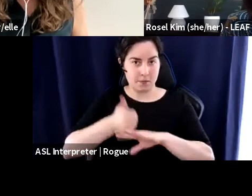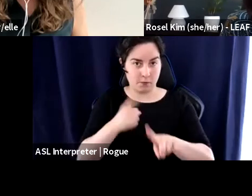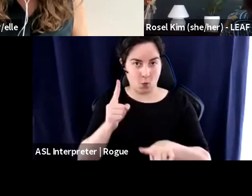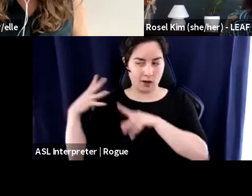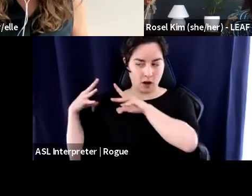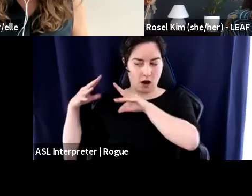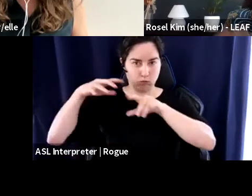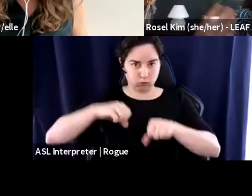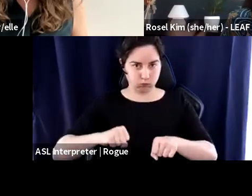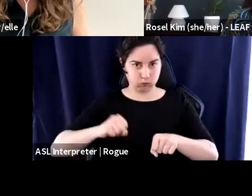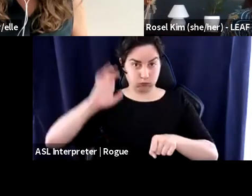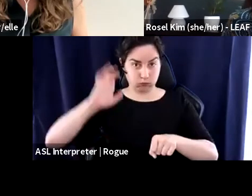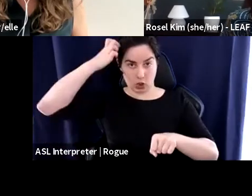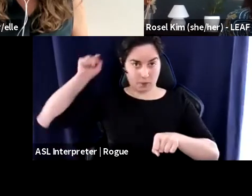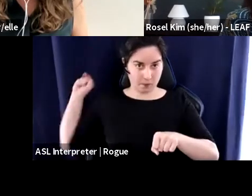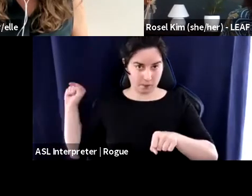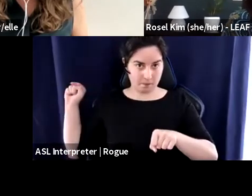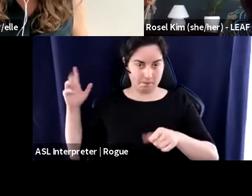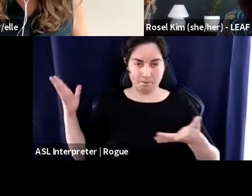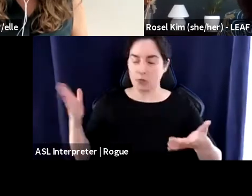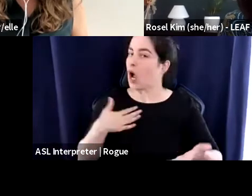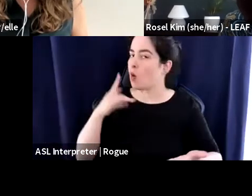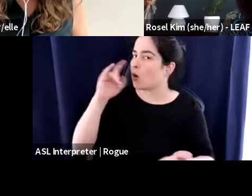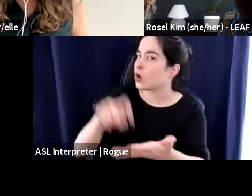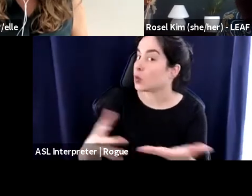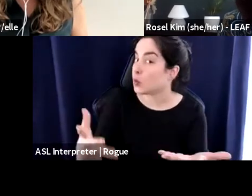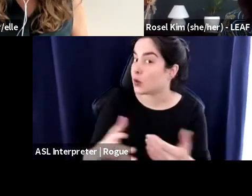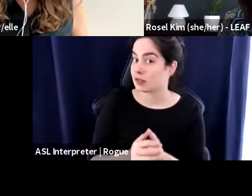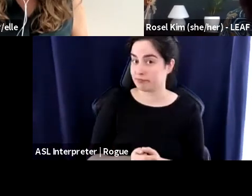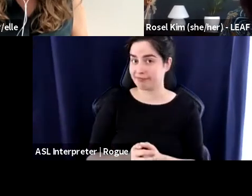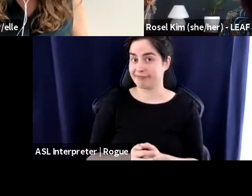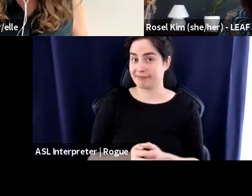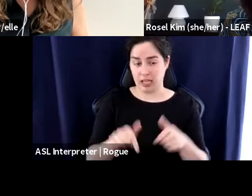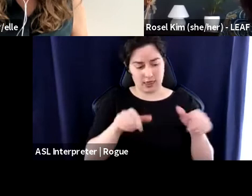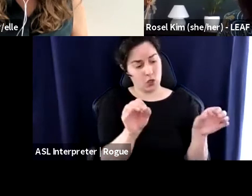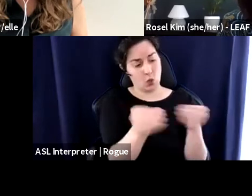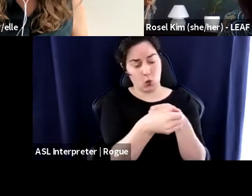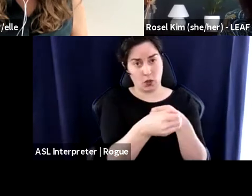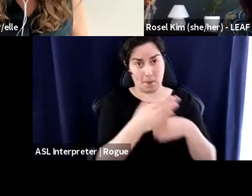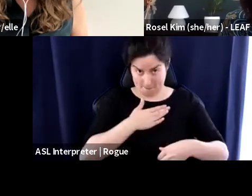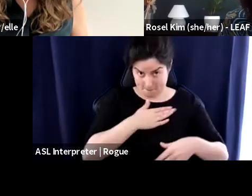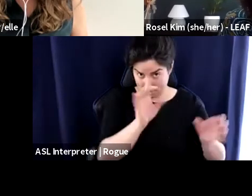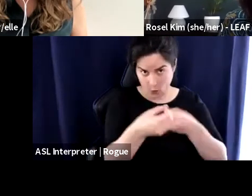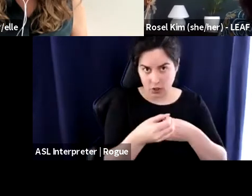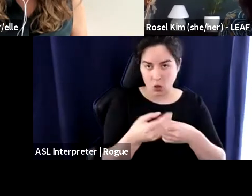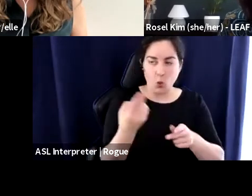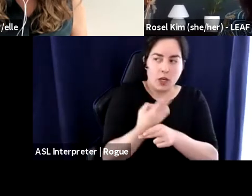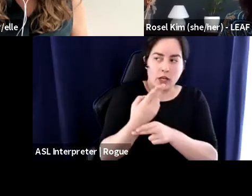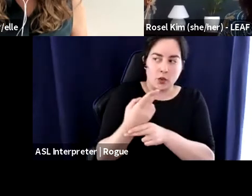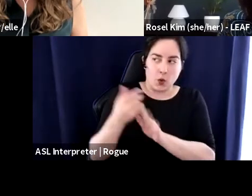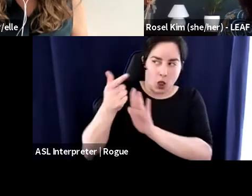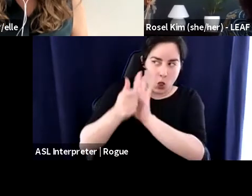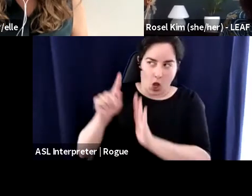that, I work at an organization that uses the law as a tool for equality, but we also have